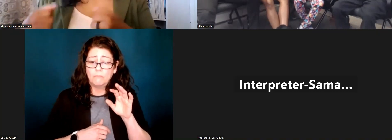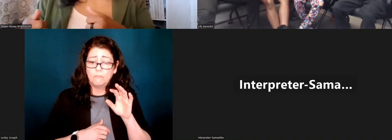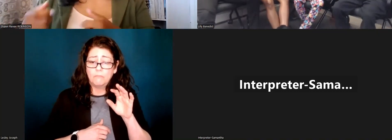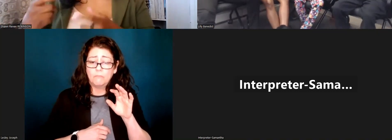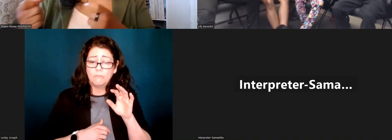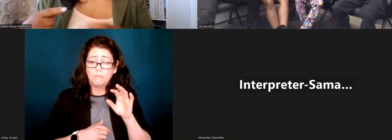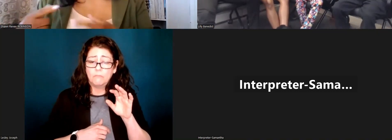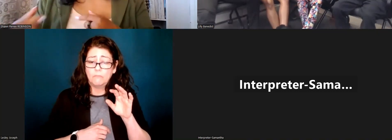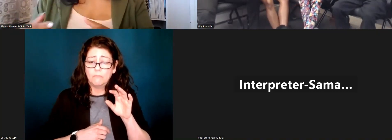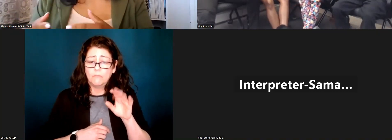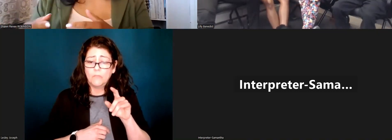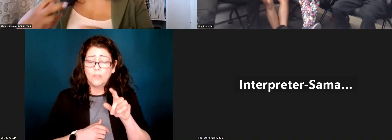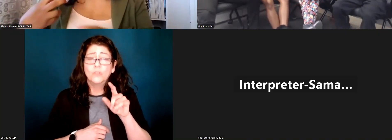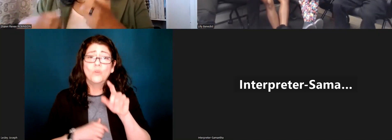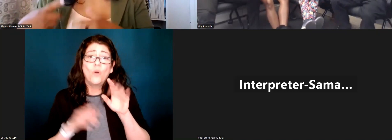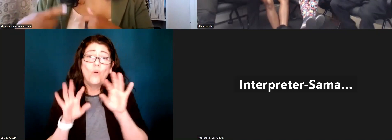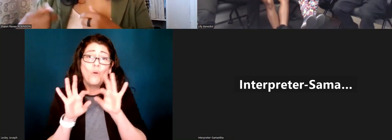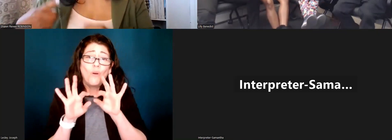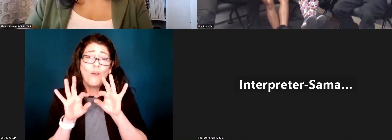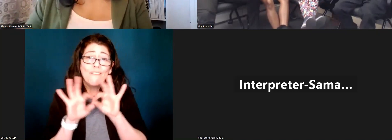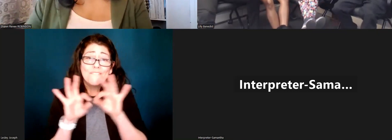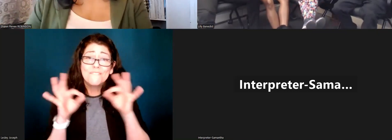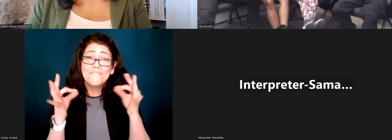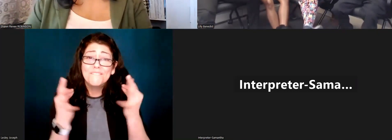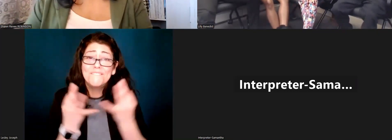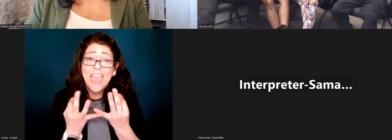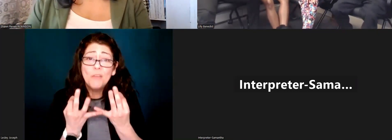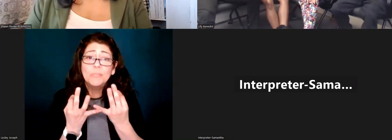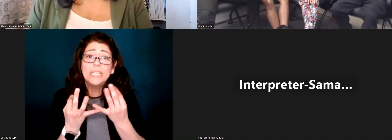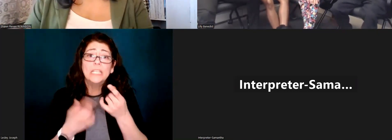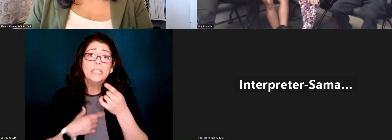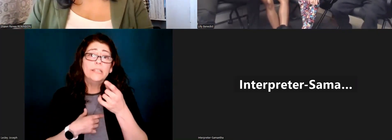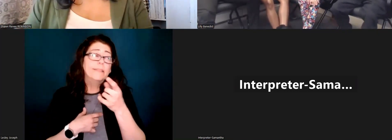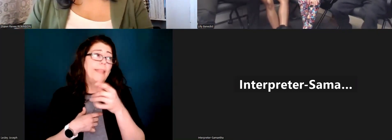typing like Spanish or texting Spanish? Is that difficult for you?